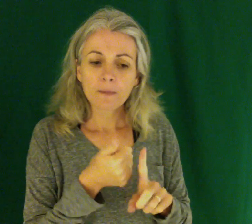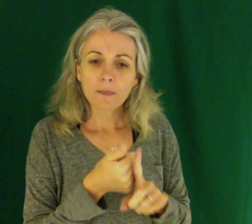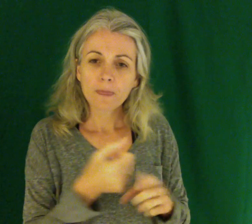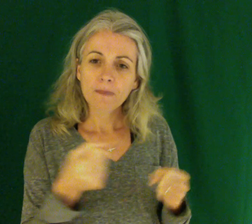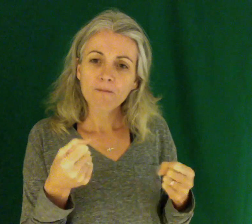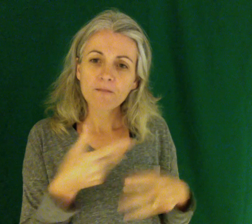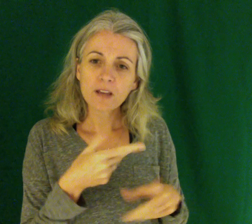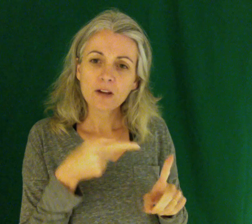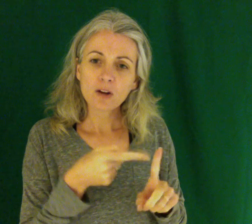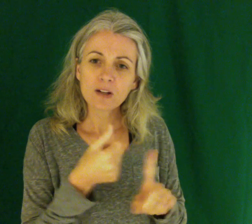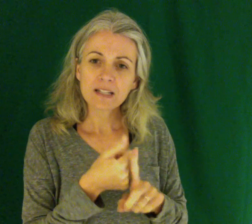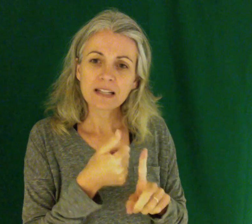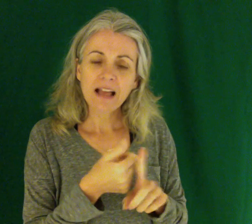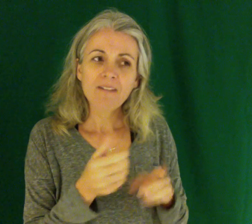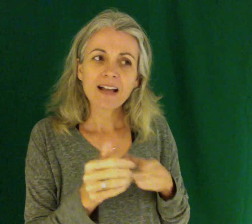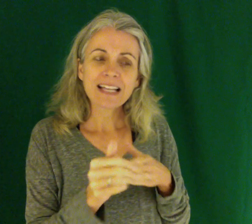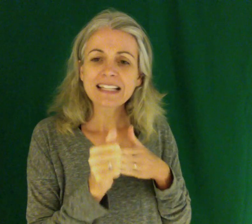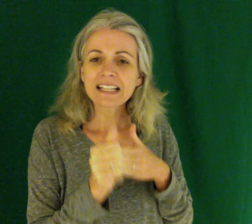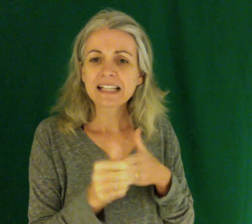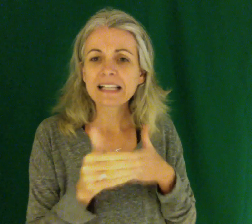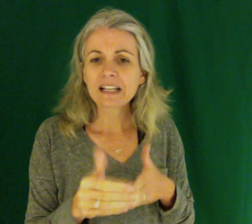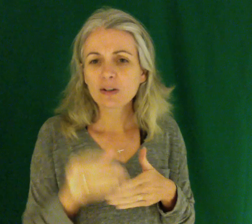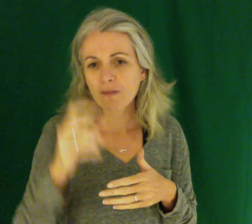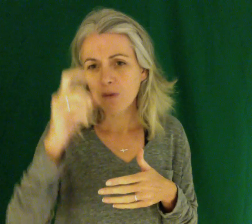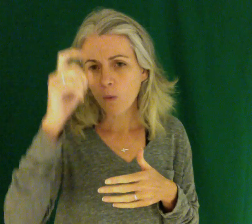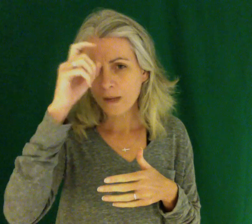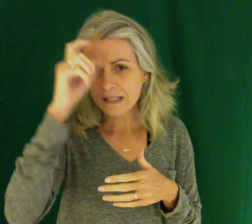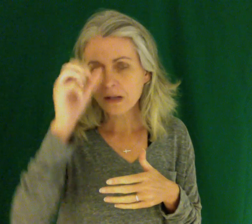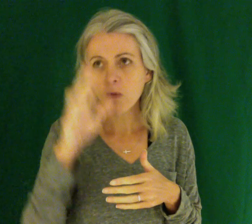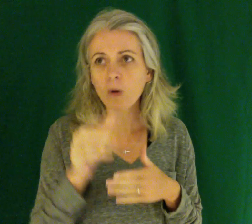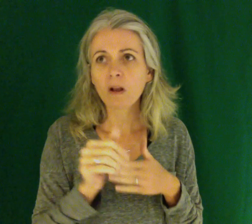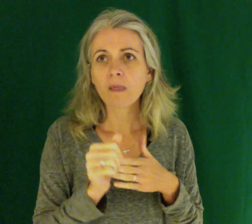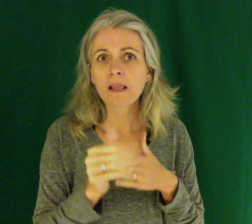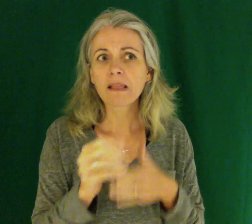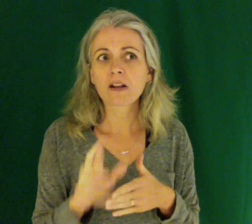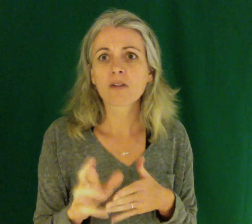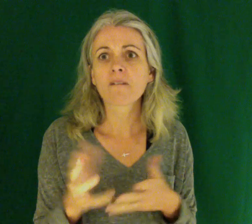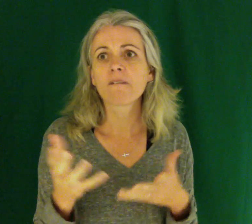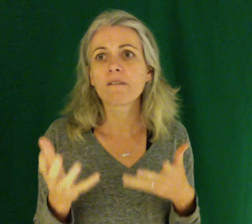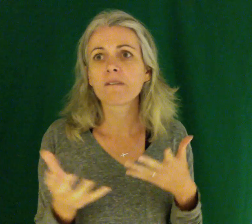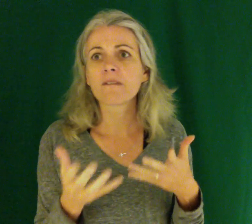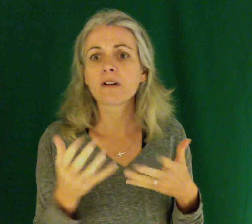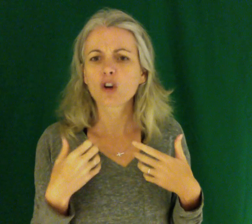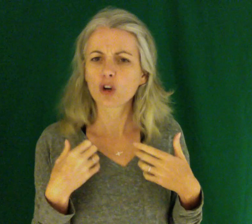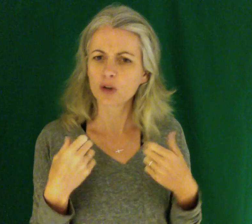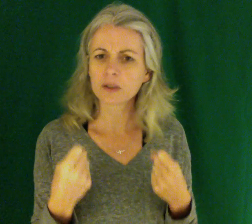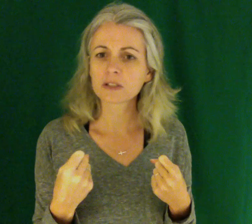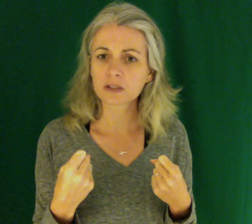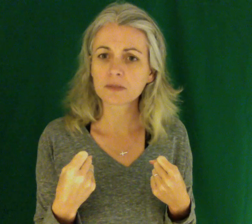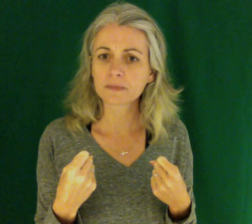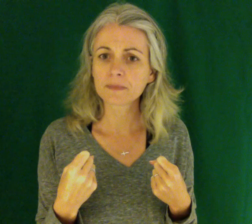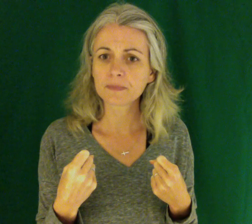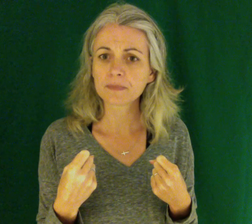is the vanguard of wisdom, or the vanguard of courage. The